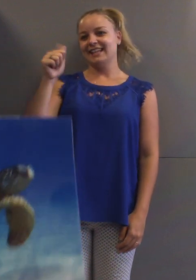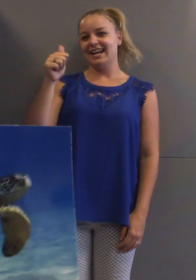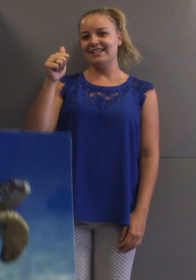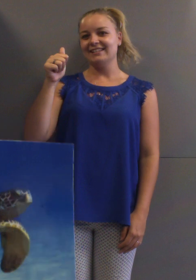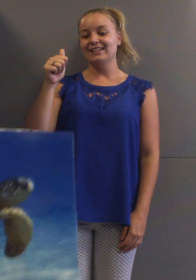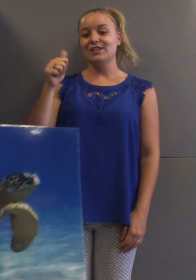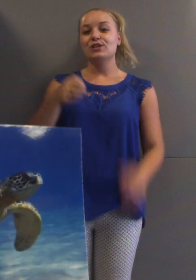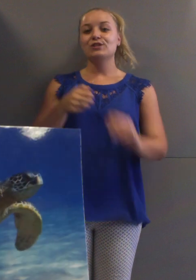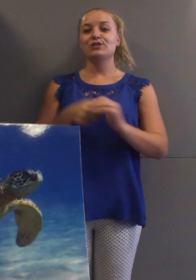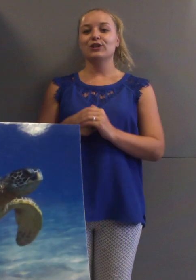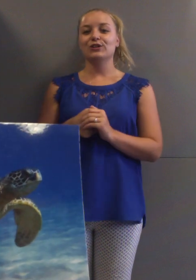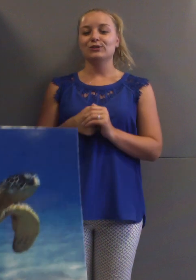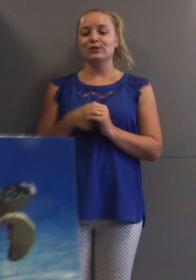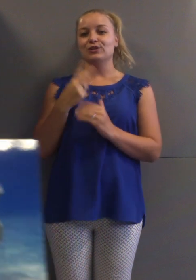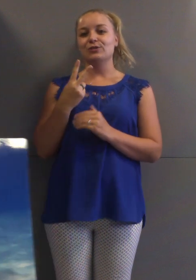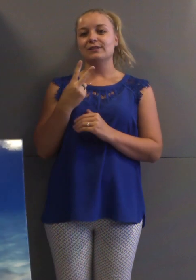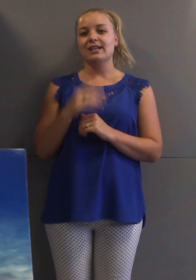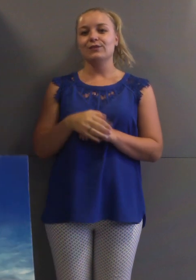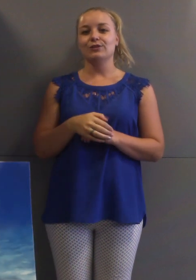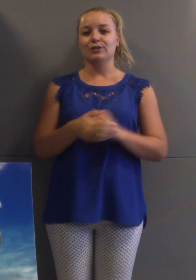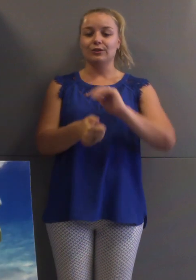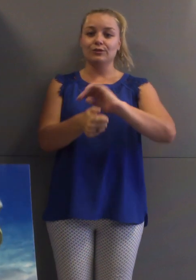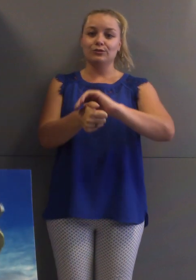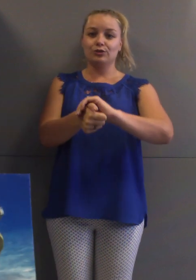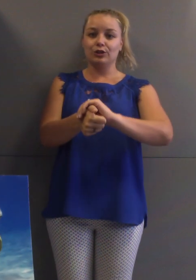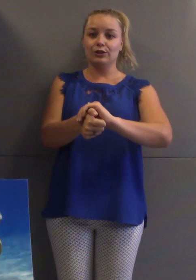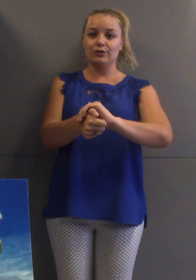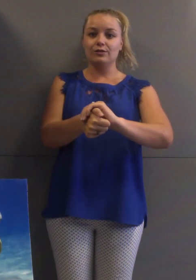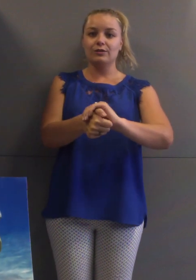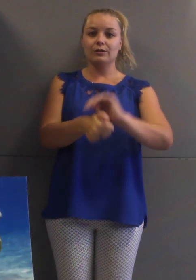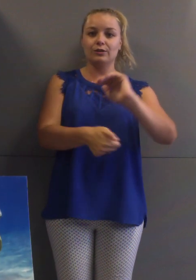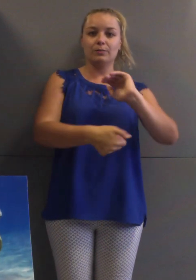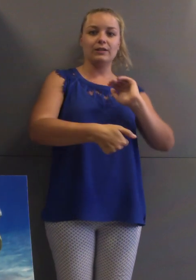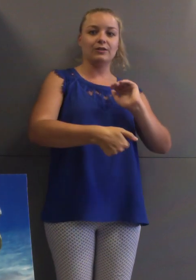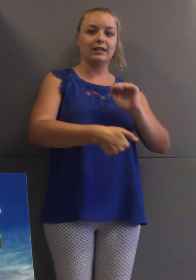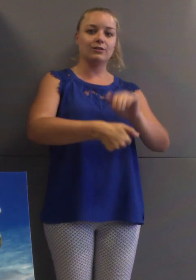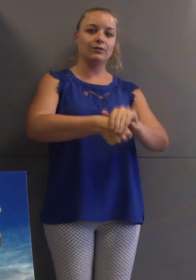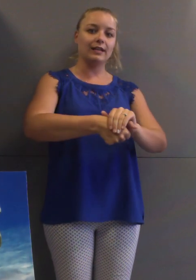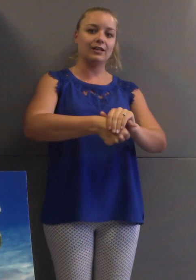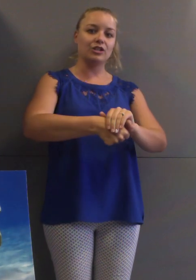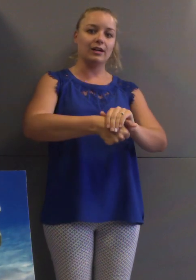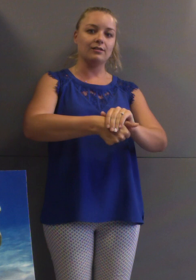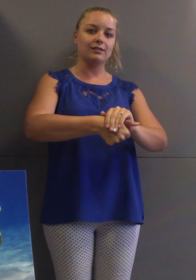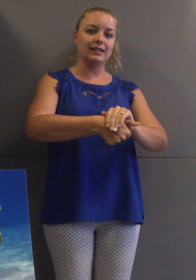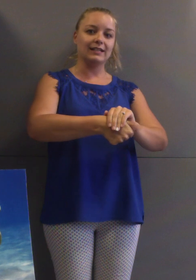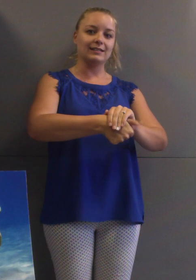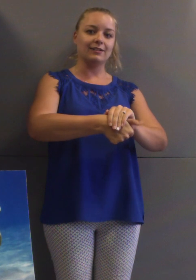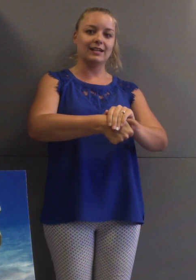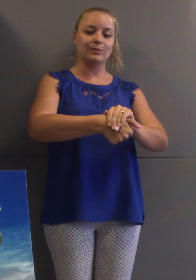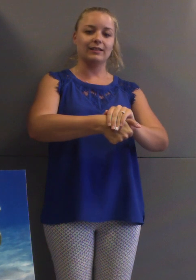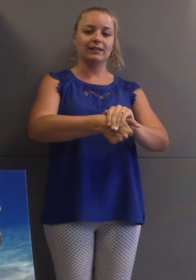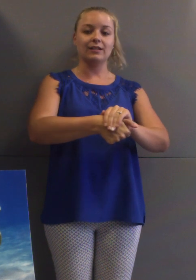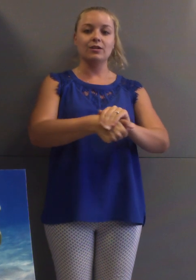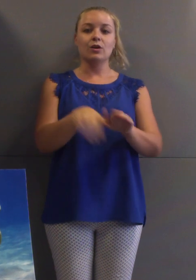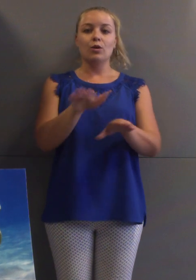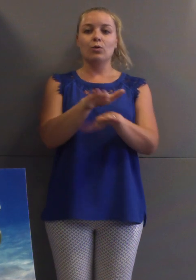10. Turtle. So there are two signs for turtle. Turtle, you're putting your hand over like a shell, and his little head's wiggling. Or you